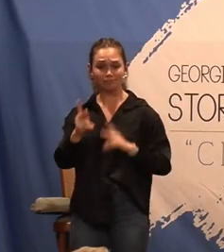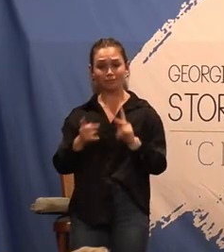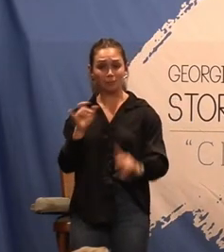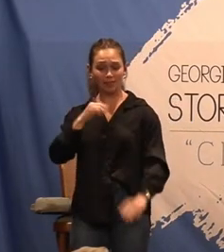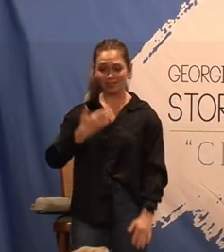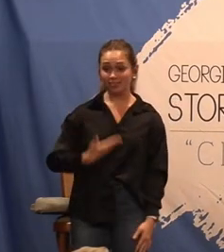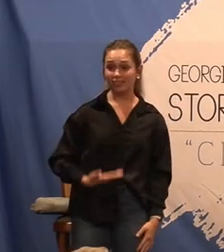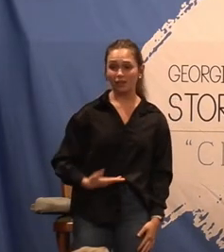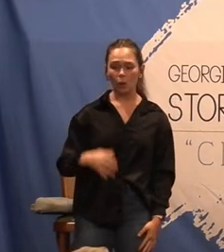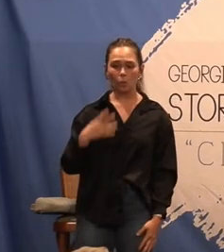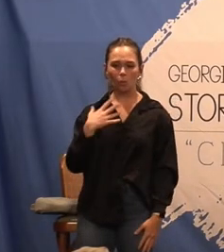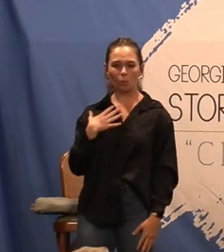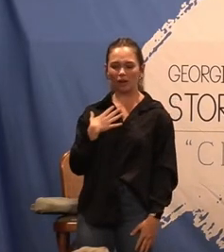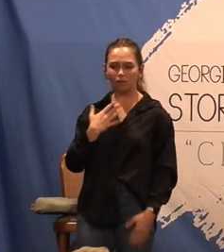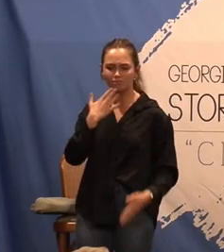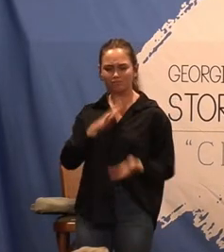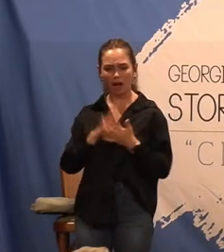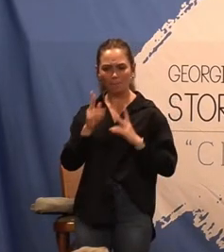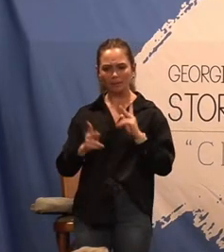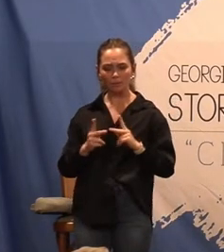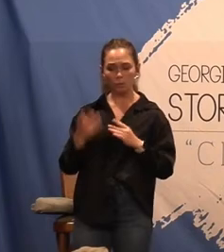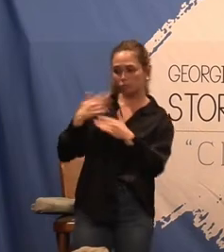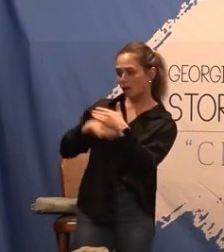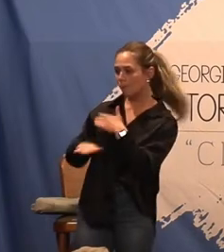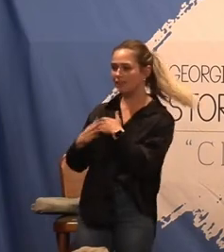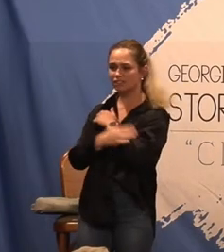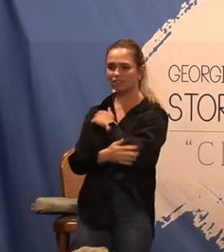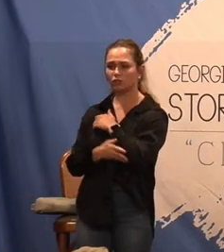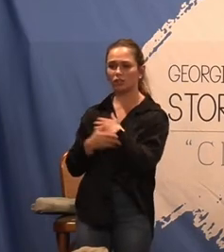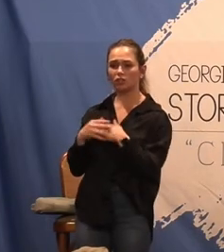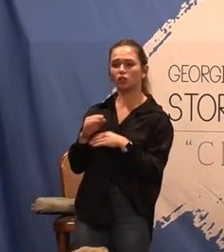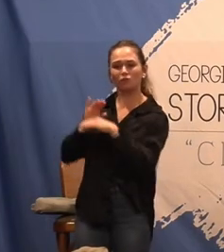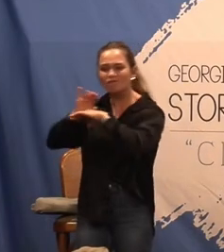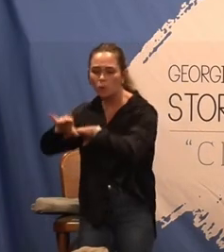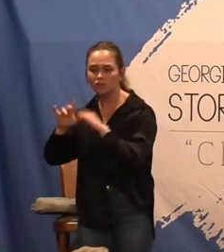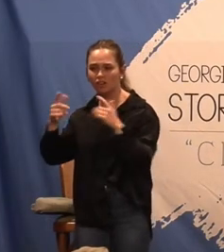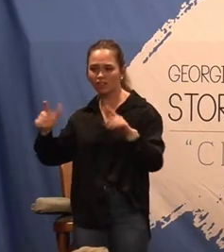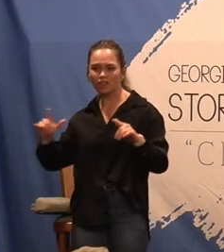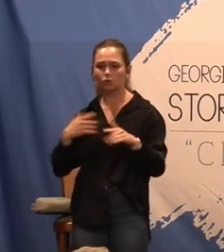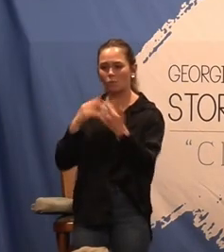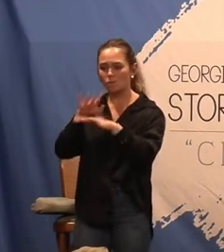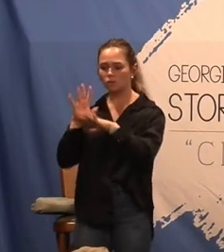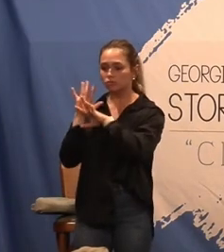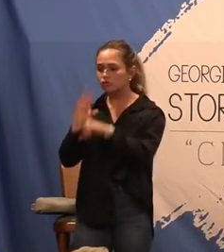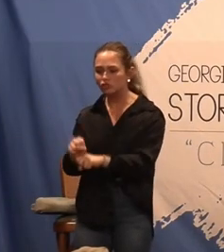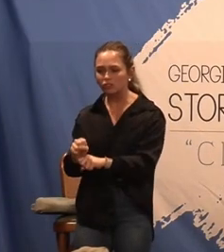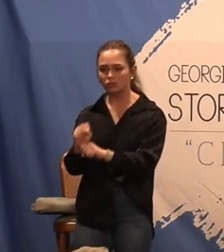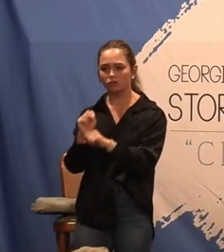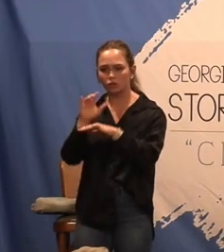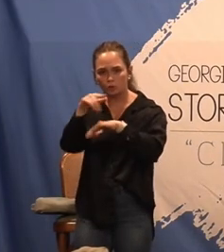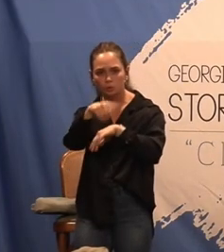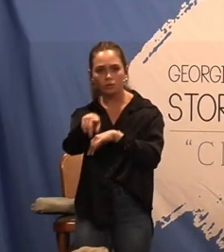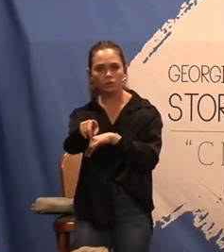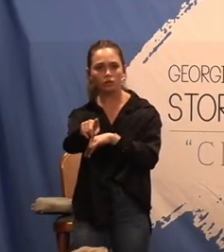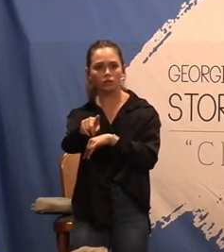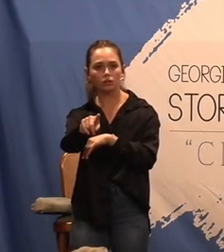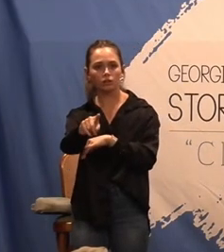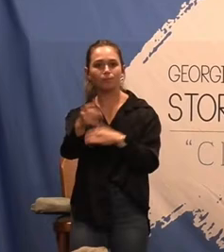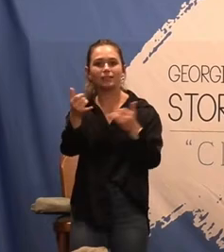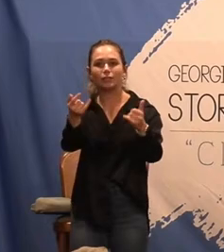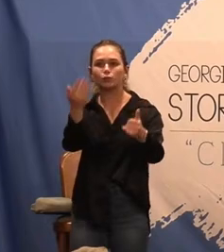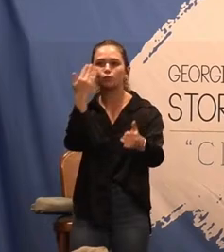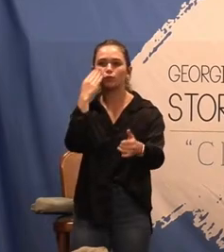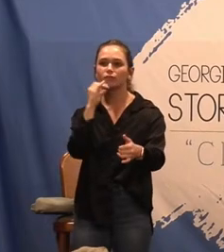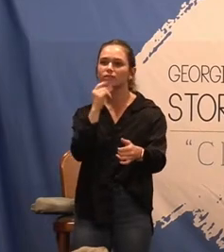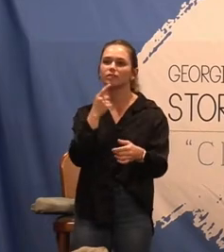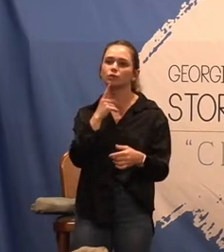me, we are criminals, and we come to this country to force our language, to force our tradition on you. But now you know that